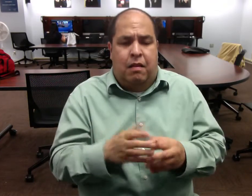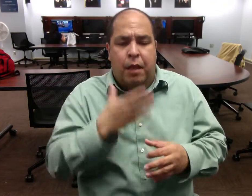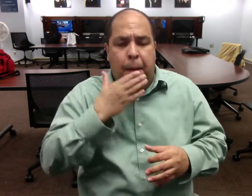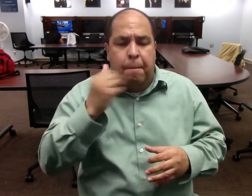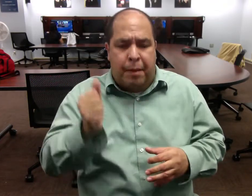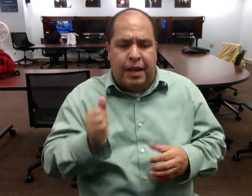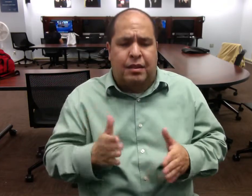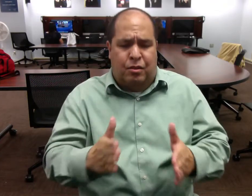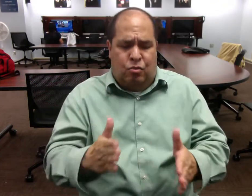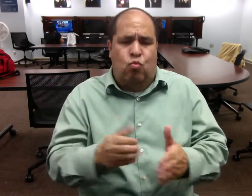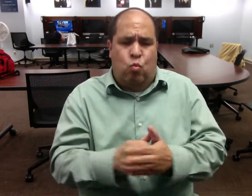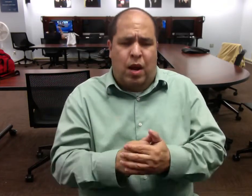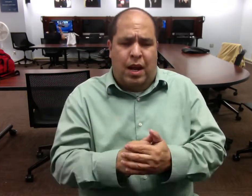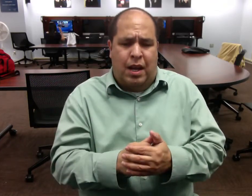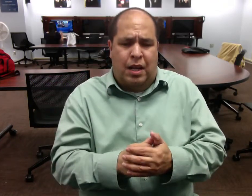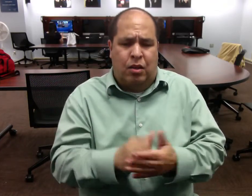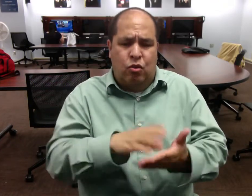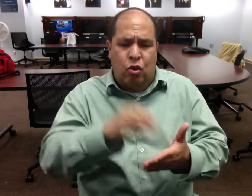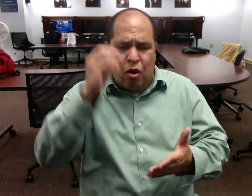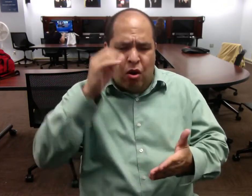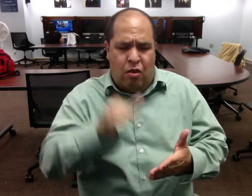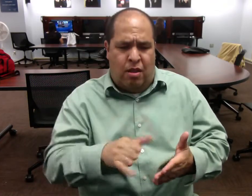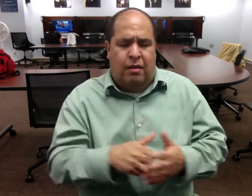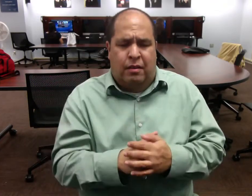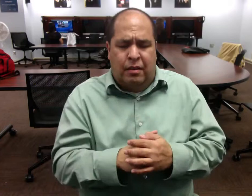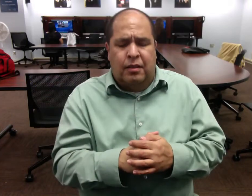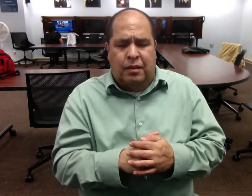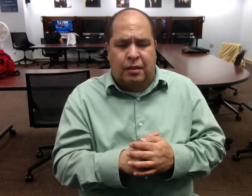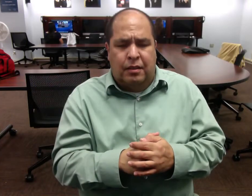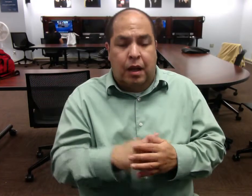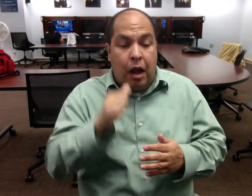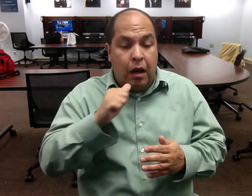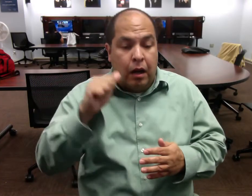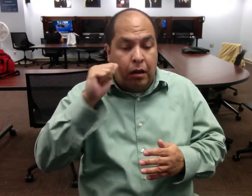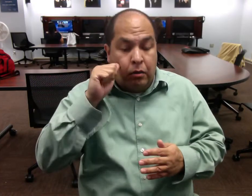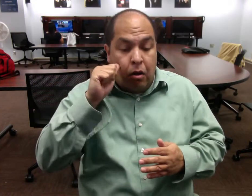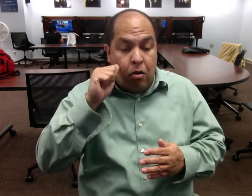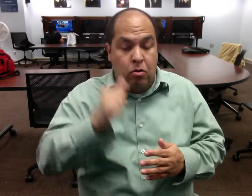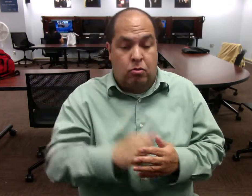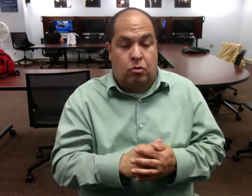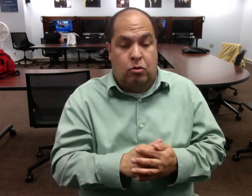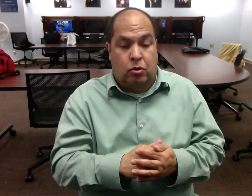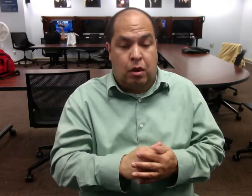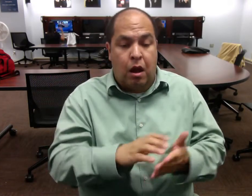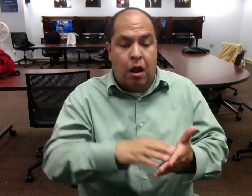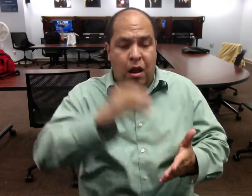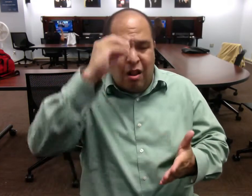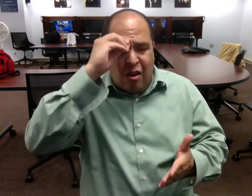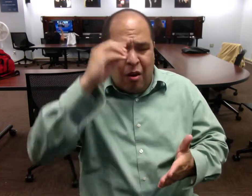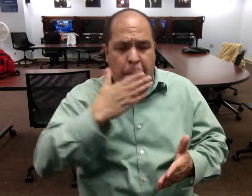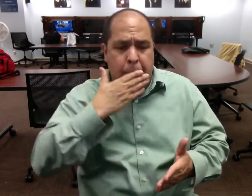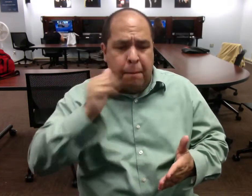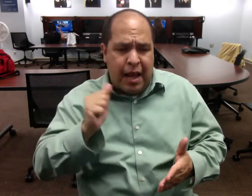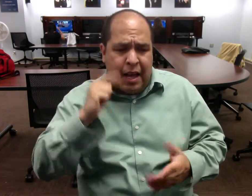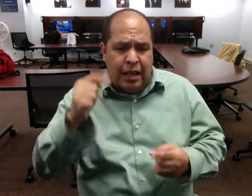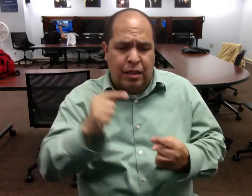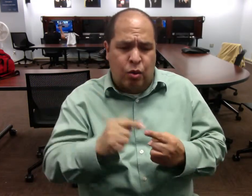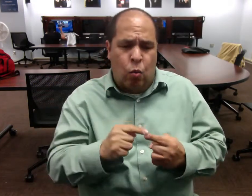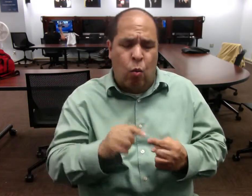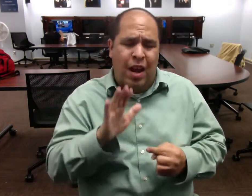And 4, adults learn best when they see the benefit in what they are learning.